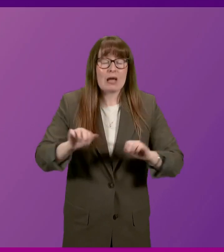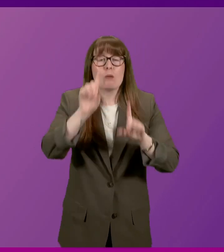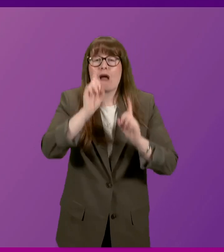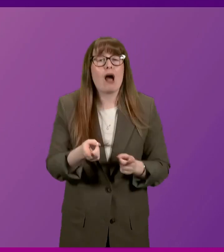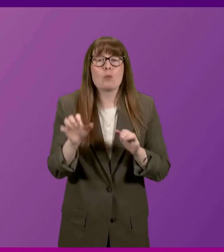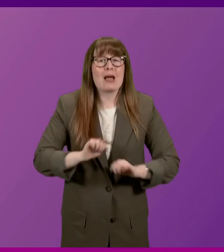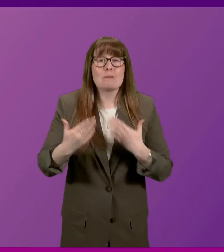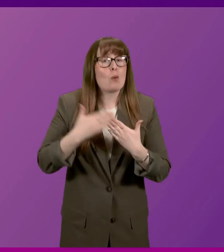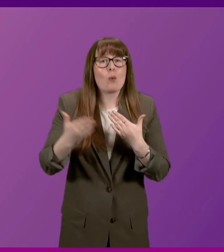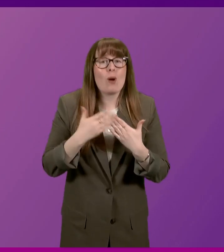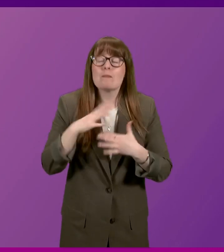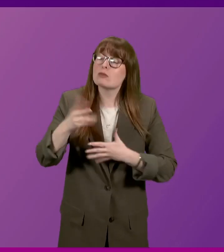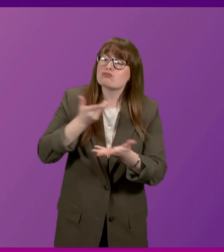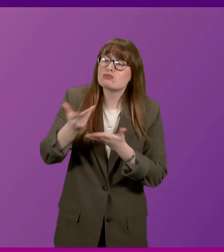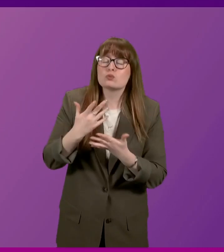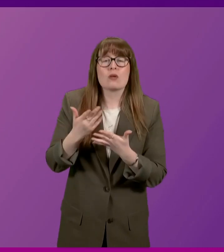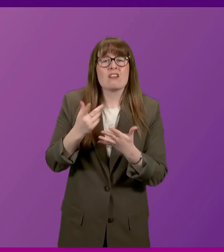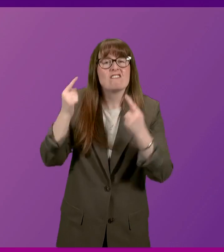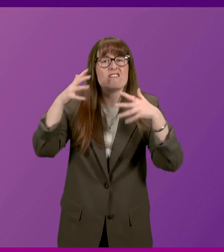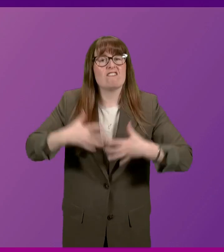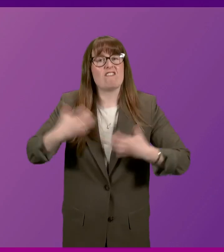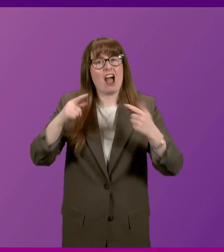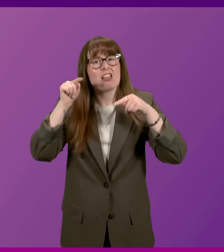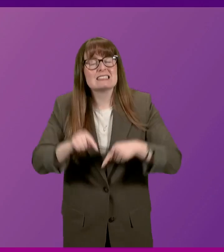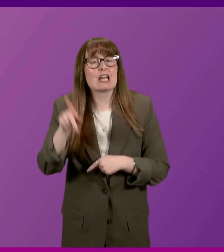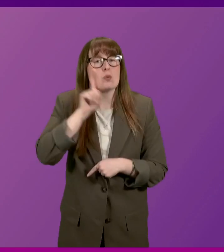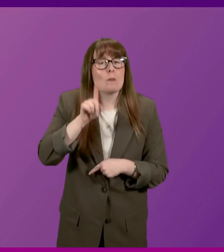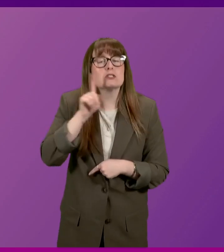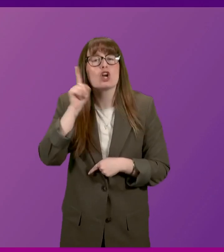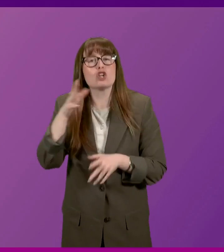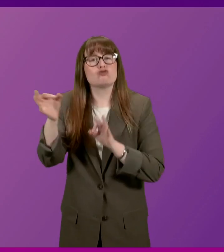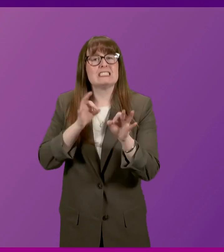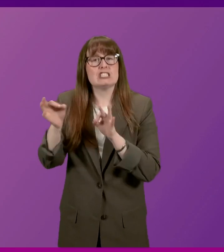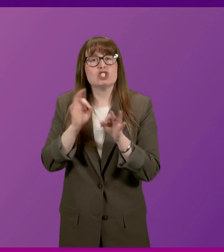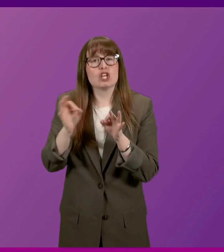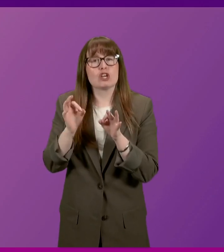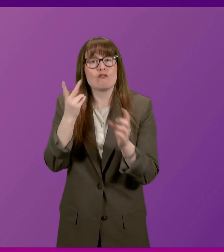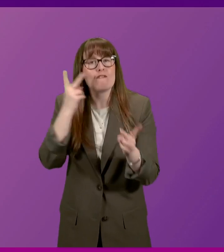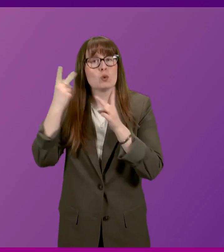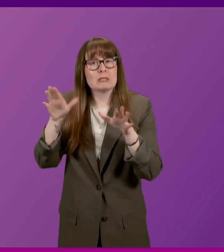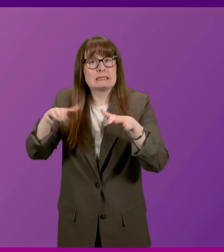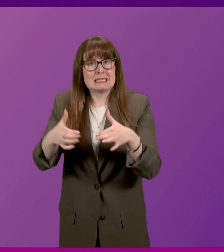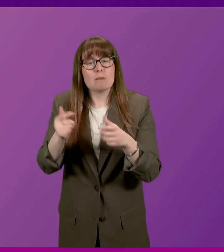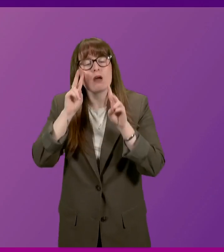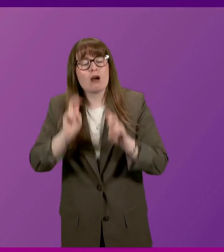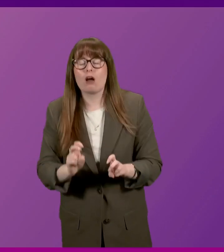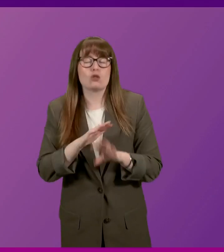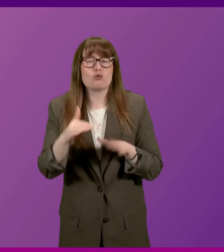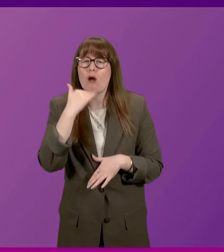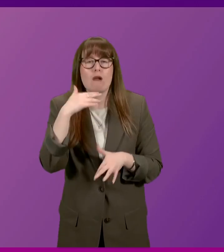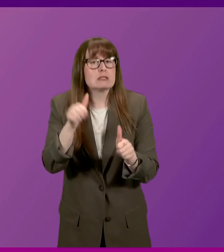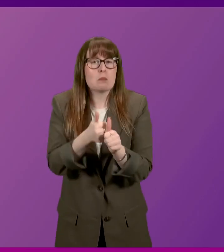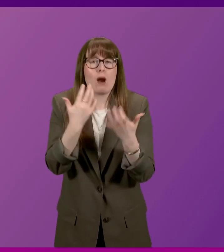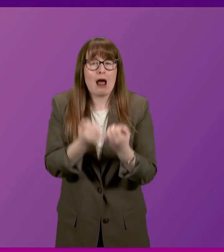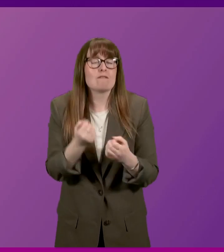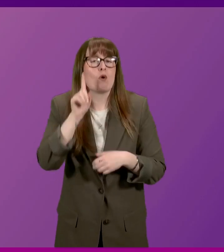I spoke to members of the Violence Against Women and Girls Strategic Review team who are monitoring the lack of progress on that review, including for deaf victim